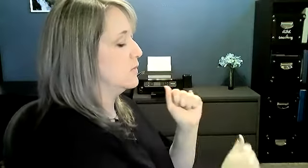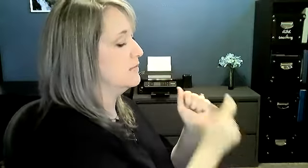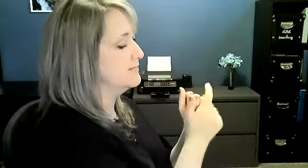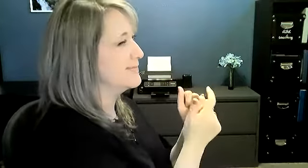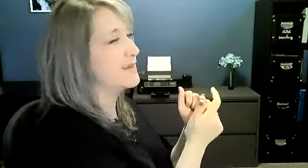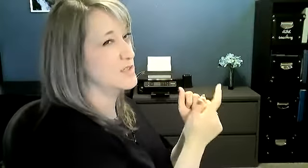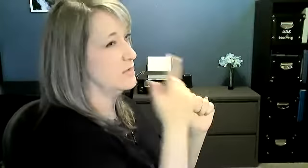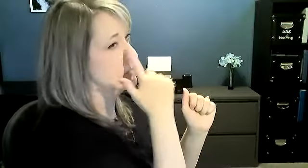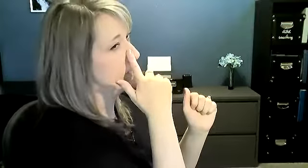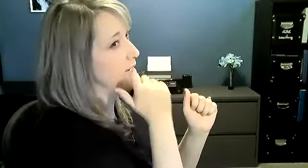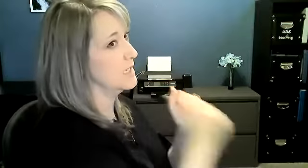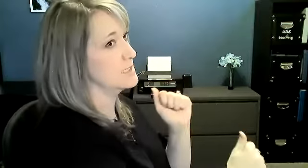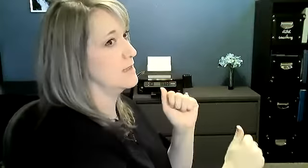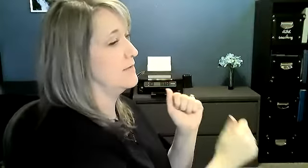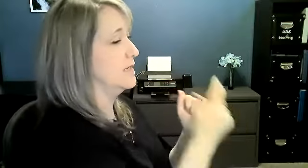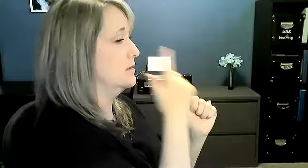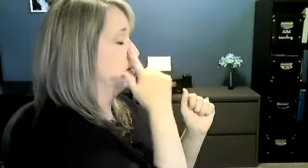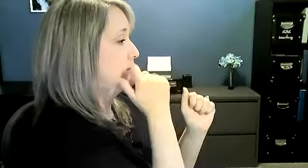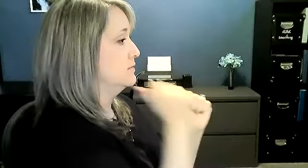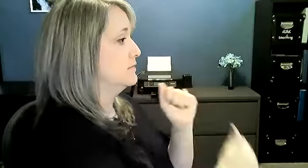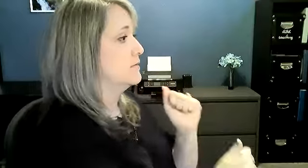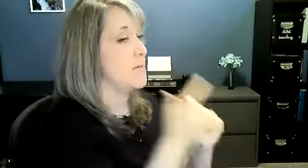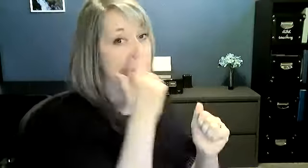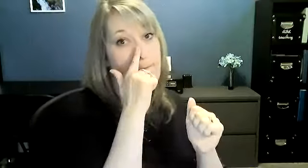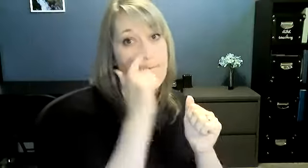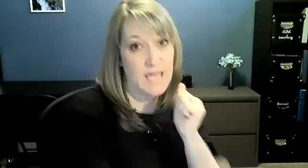Well, not each other. Right hand hits the left hand. Mean.